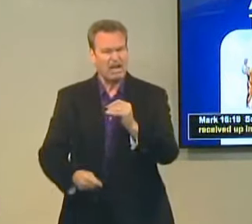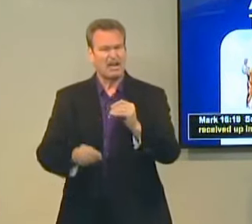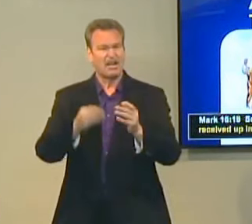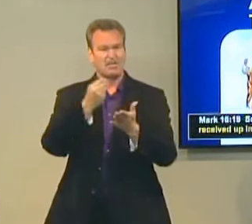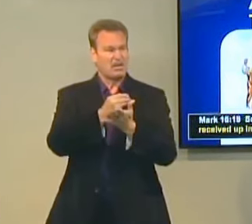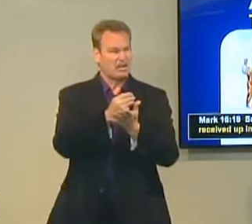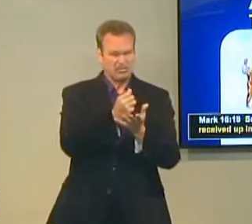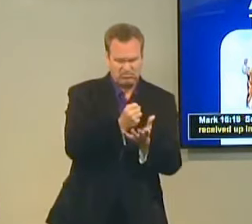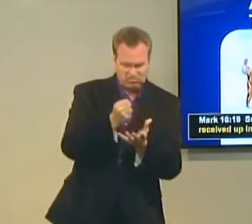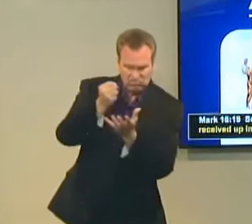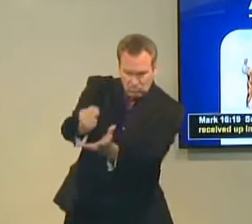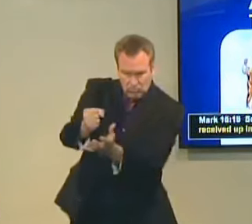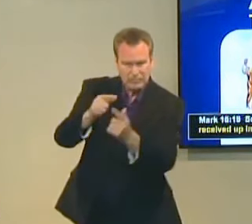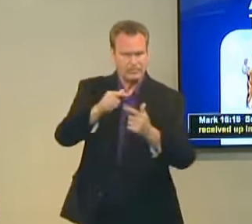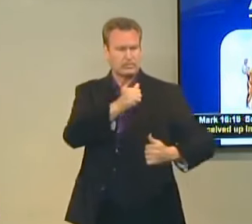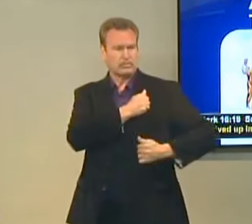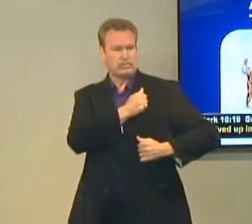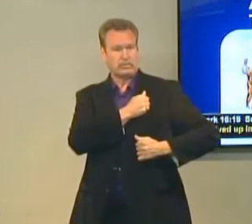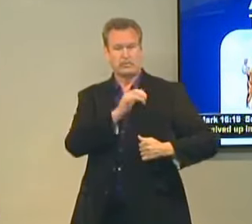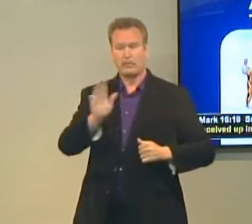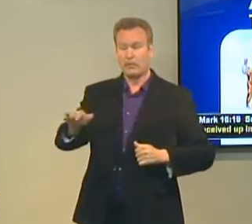They decided. That the story. Would be. That the body. Had been stolen.